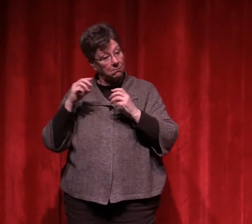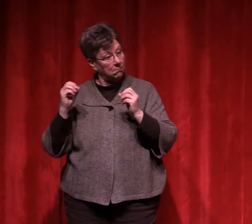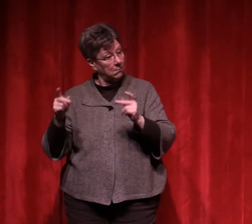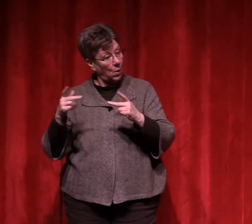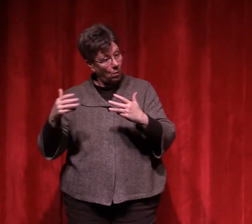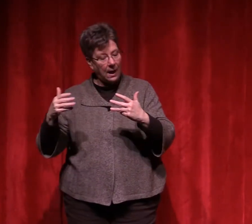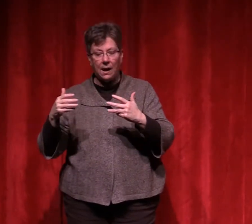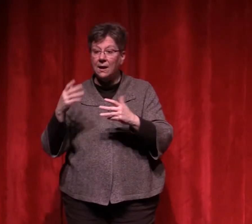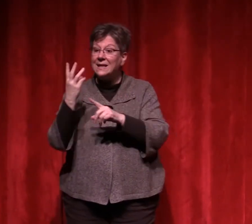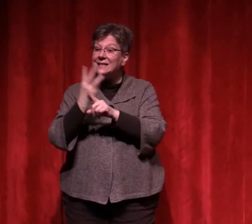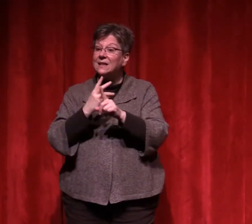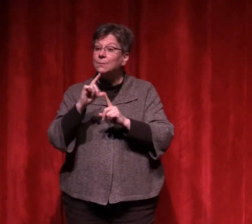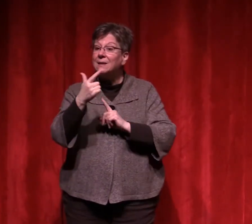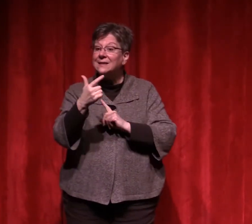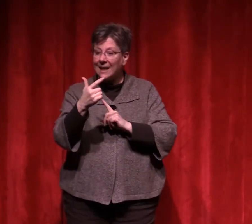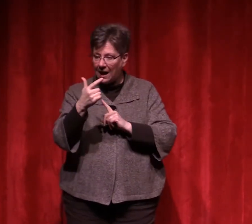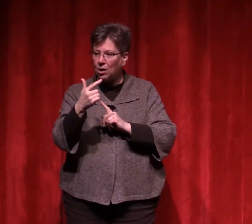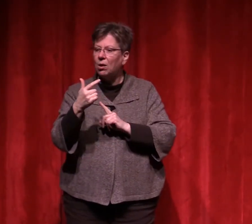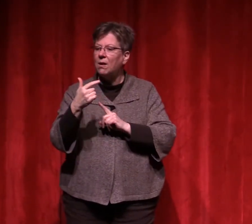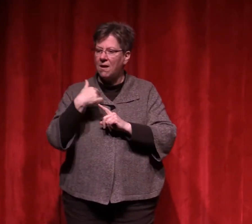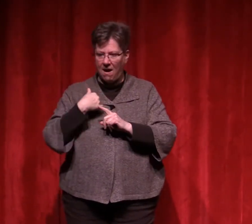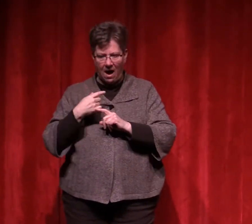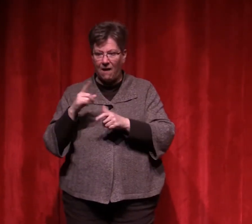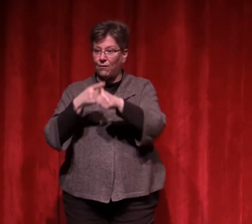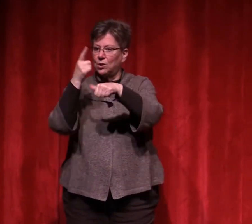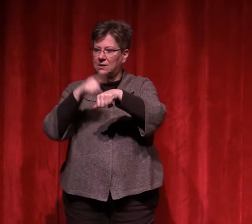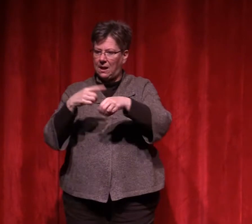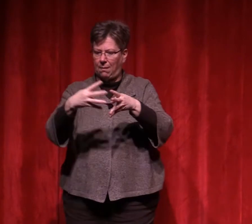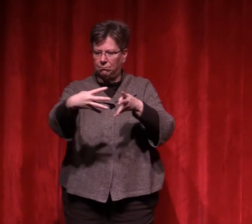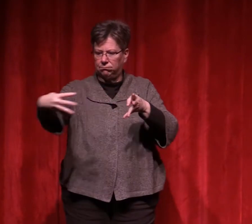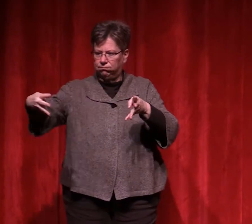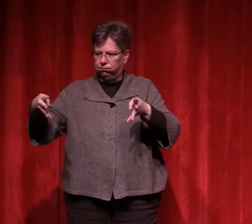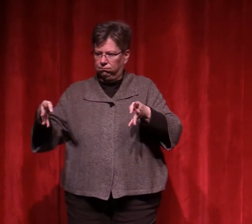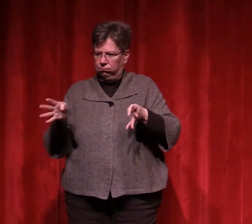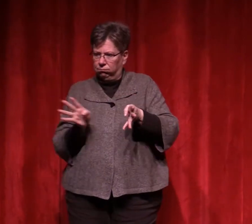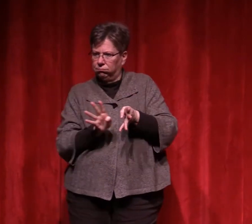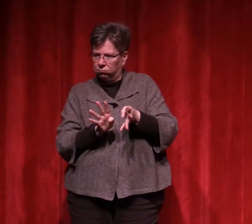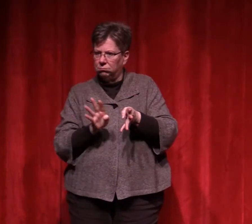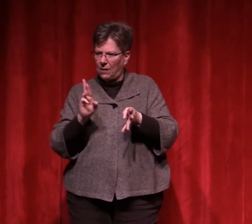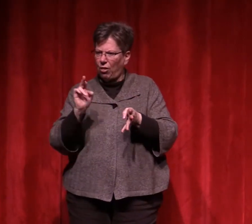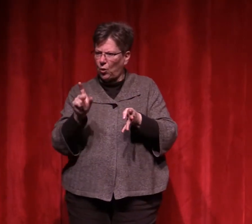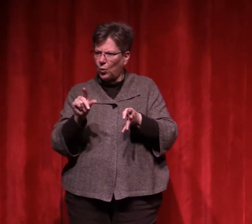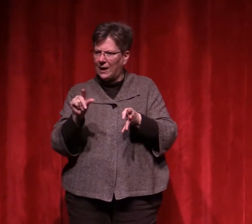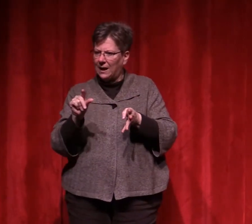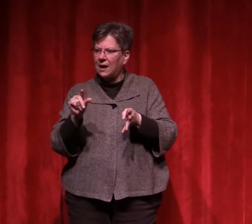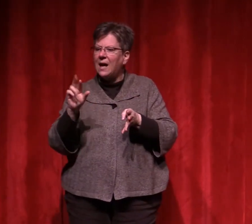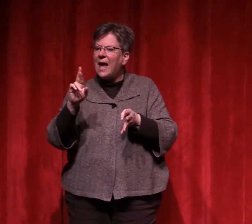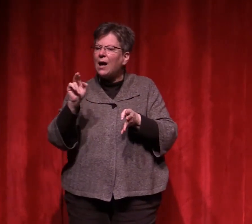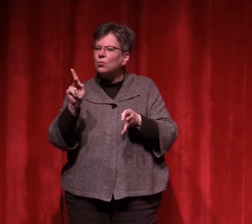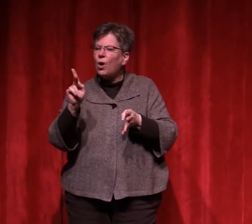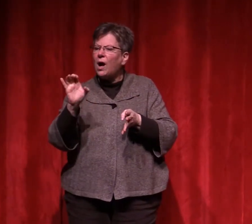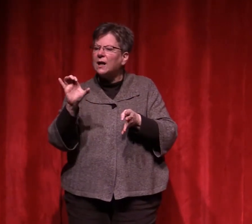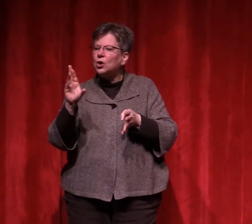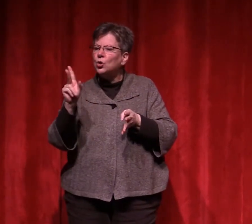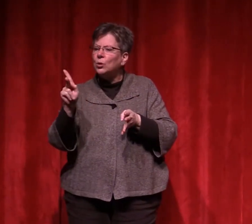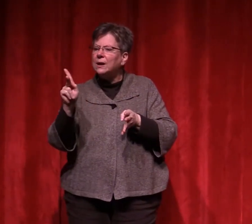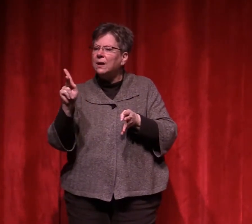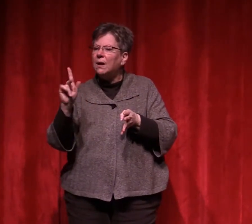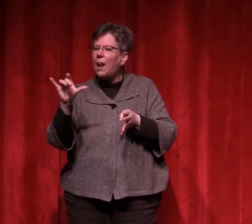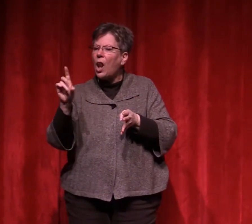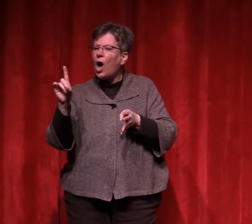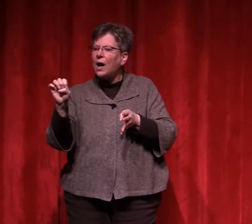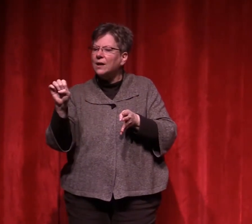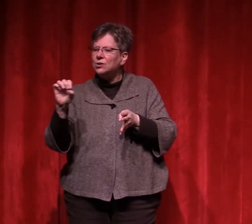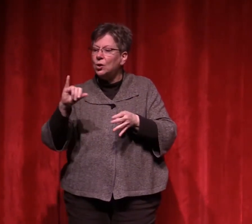So 6 months later, I stepped in to the ring out at Rock Creek Lodge, July